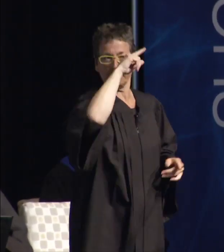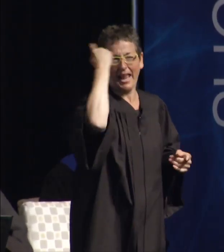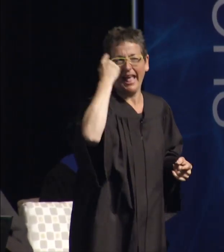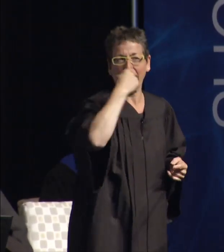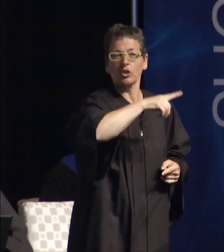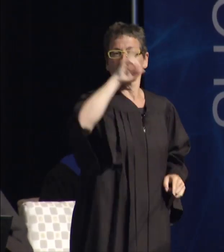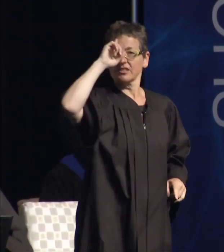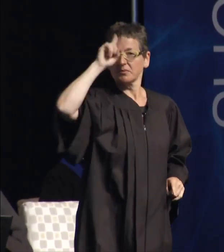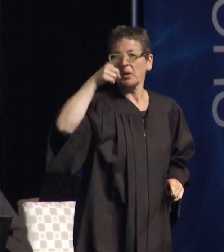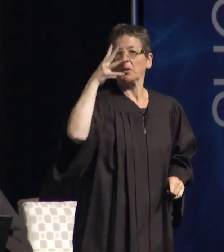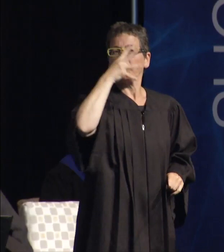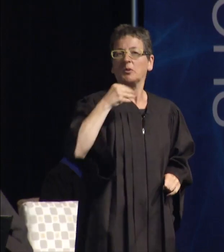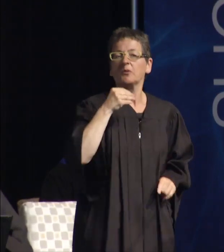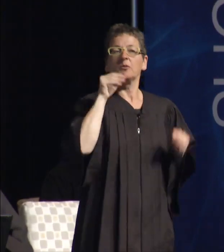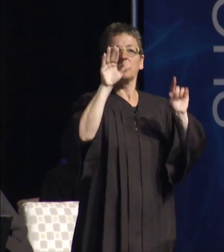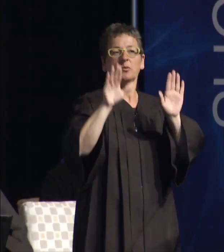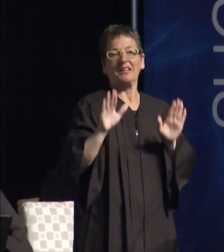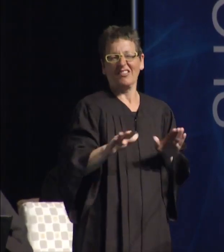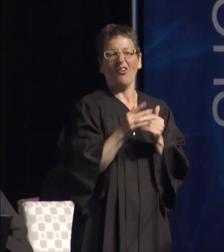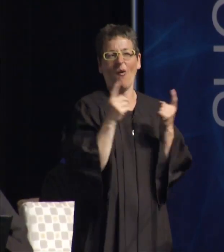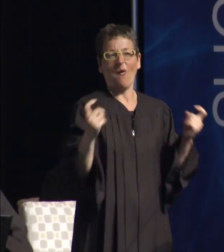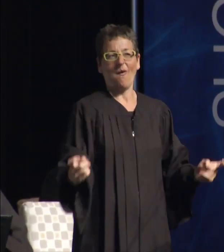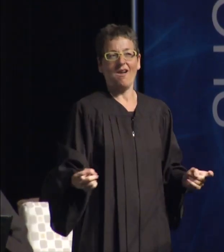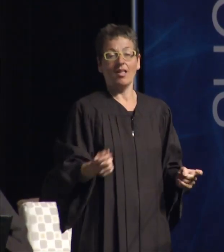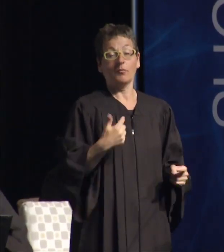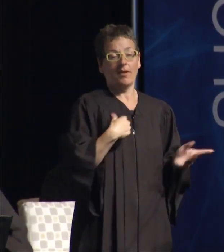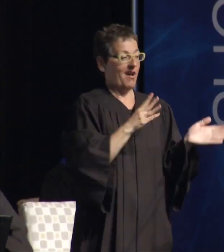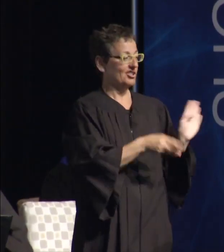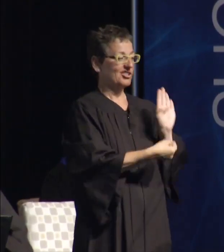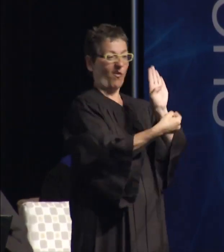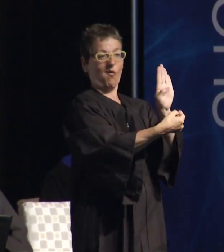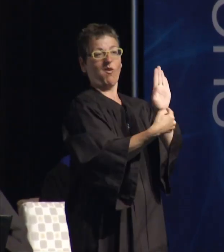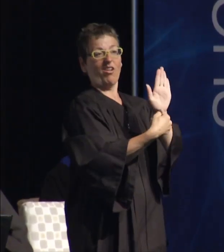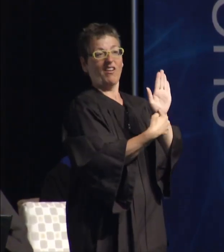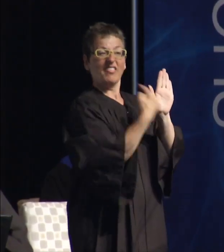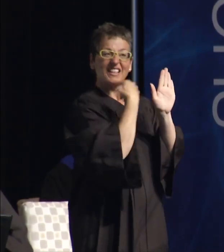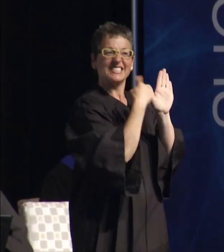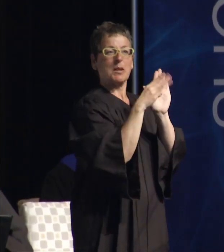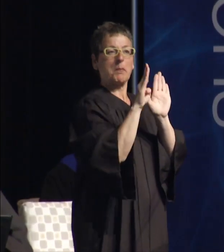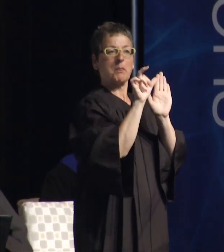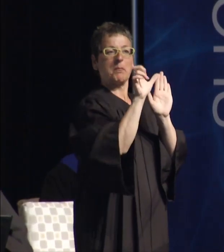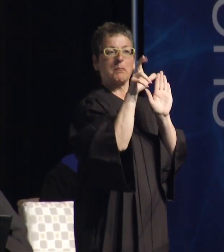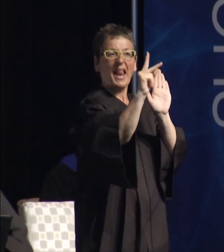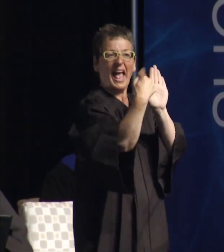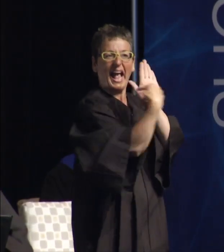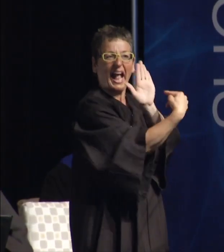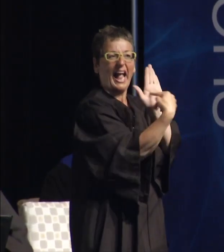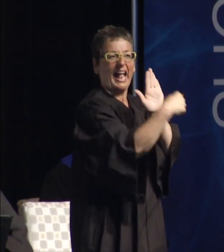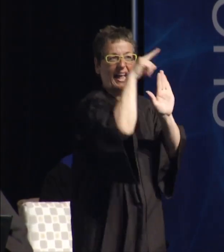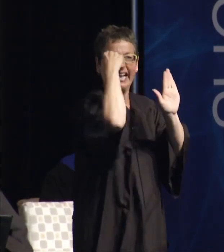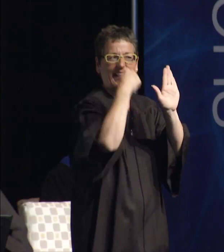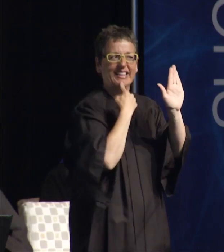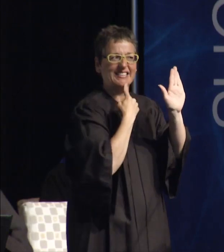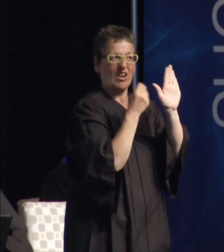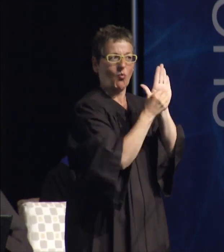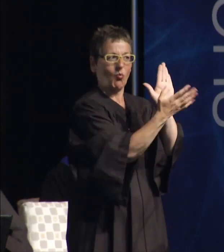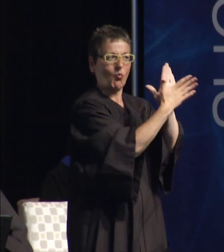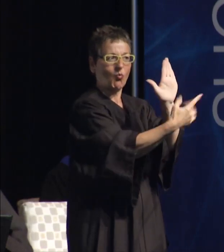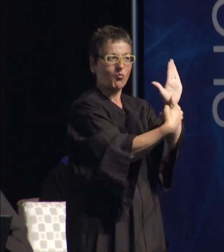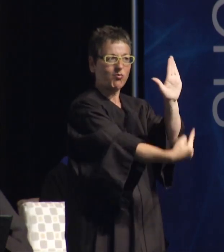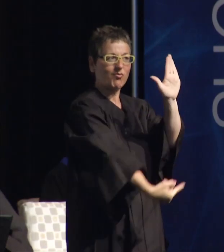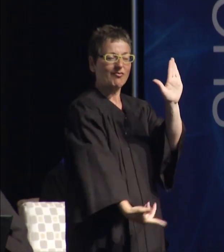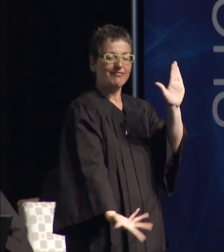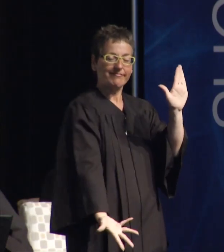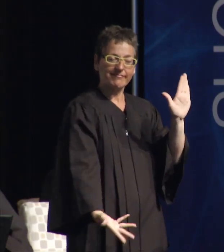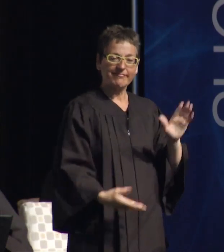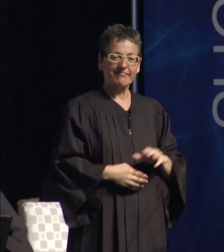beautiful and wonderful and all those things. But I just had to bring up that paper. They wrote it in there. It's a meant to be. So there you go. You had